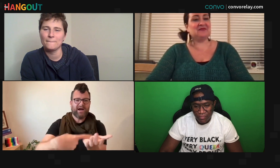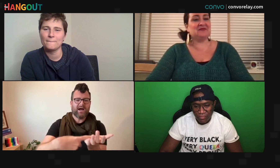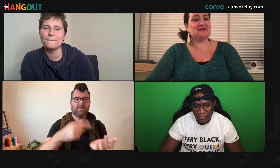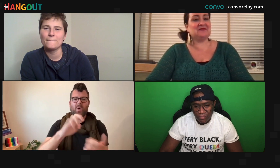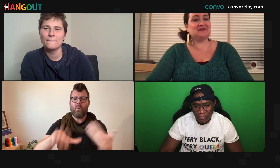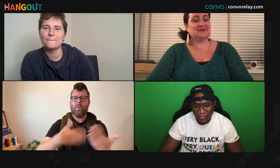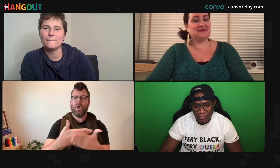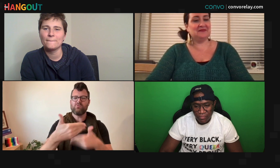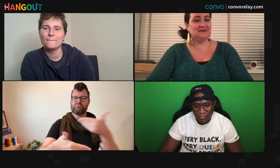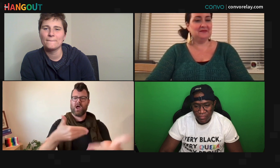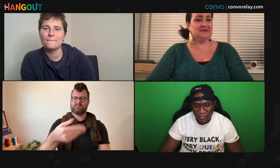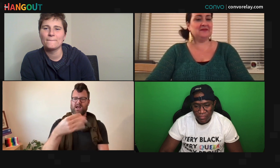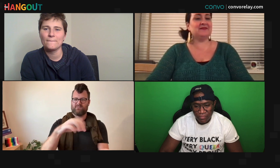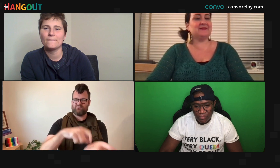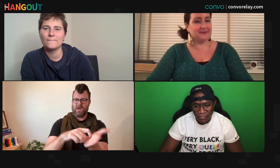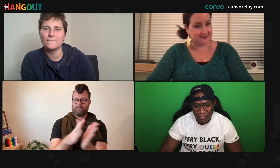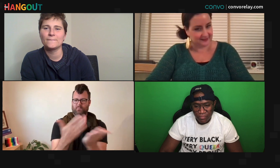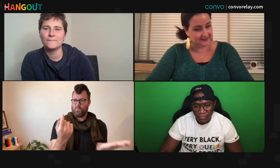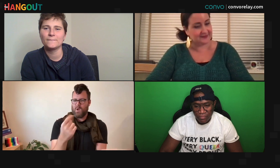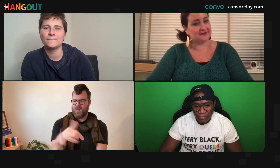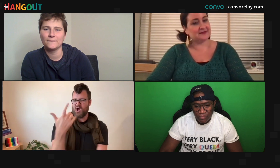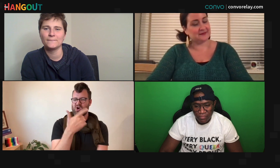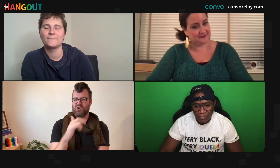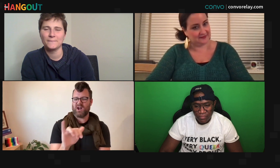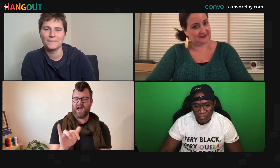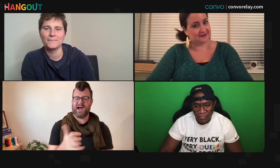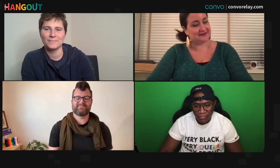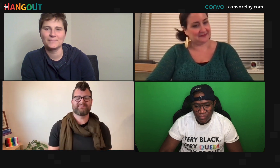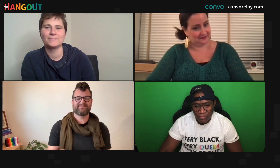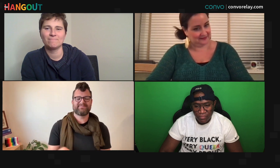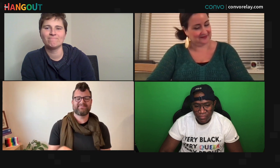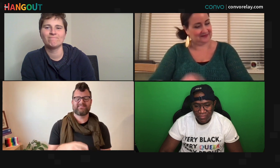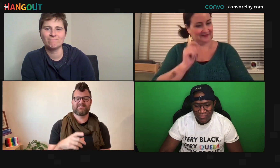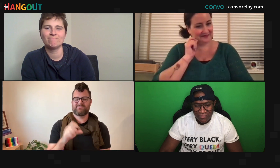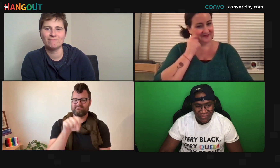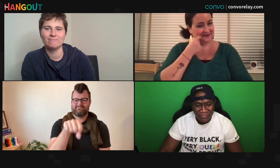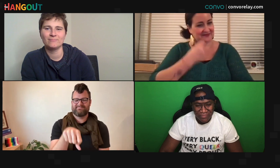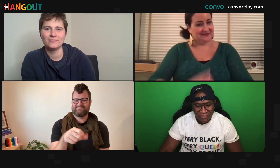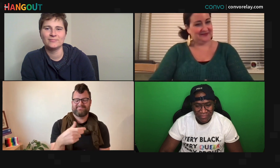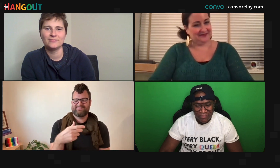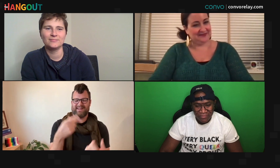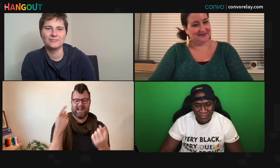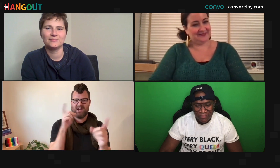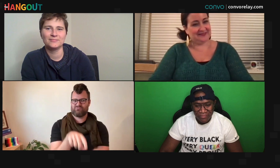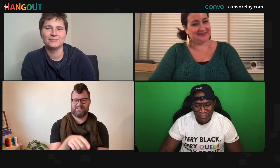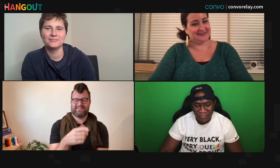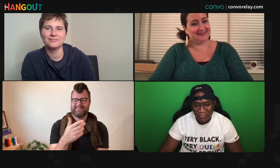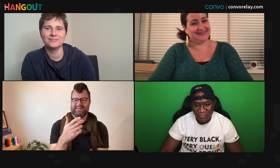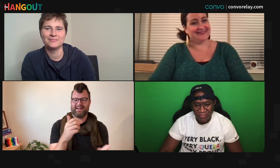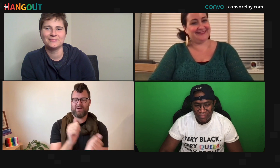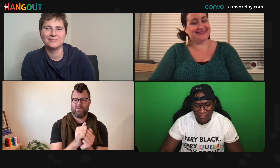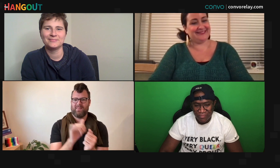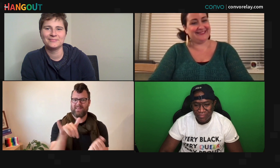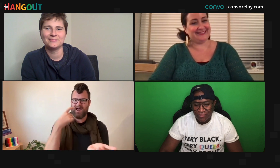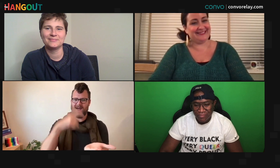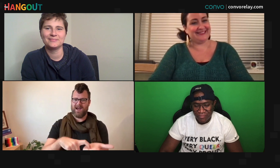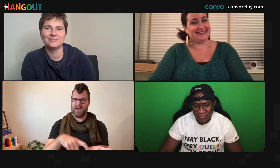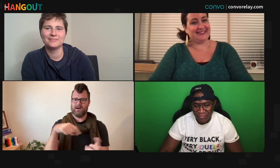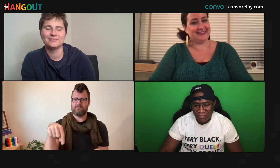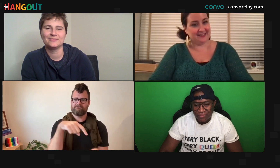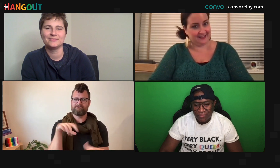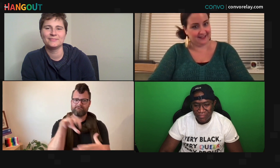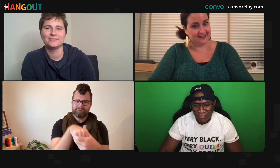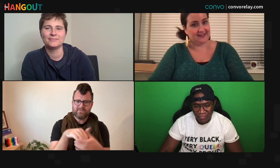be distributed in 2024. And I want to talk to you about the process of what it was like to write a book. And I